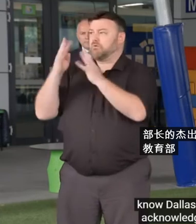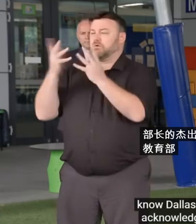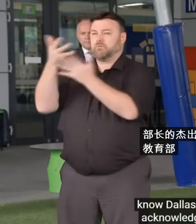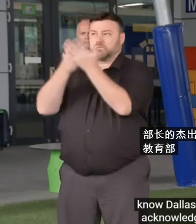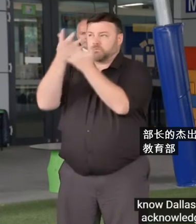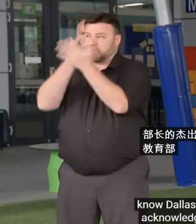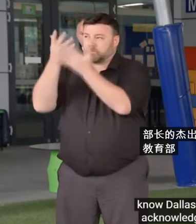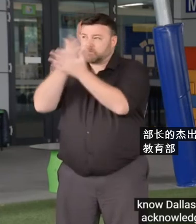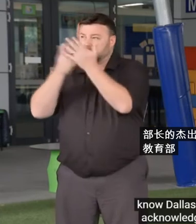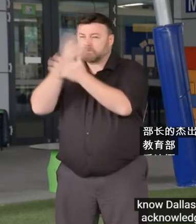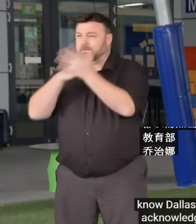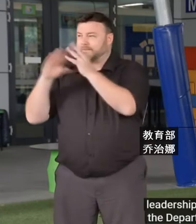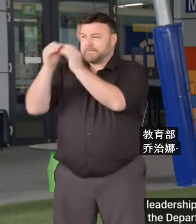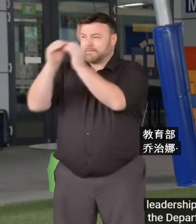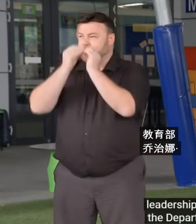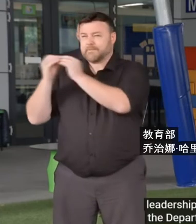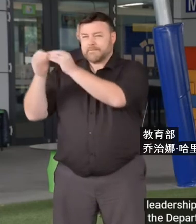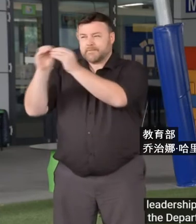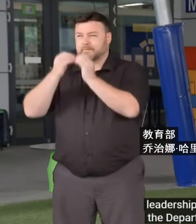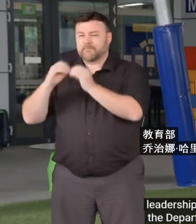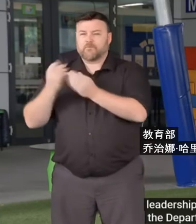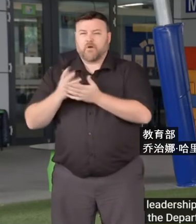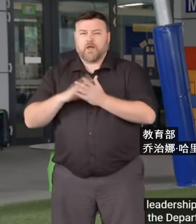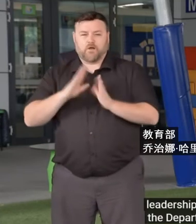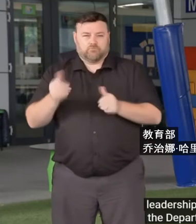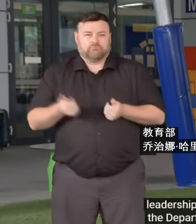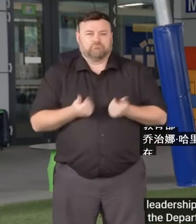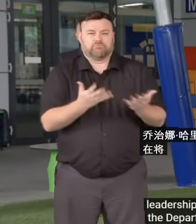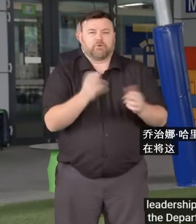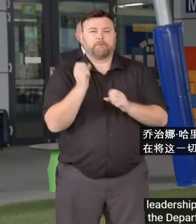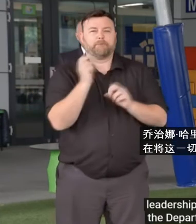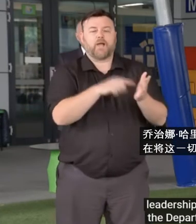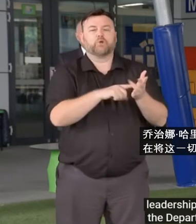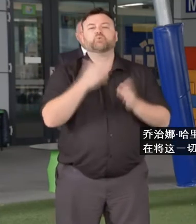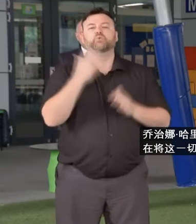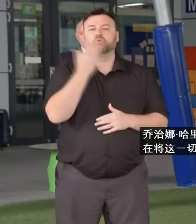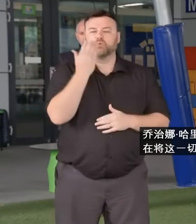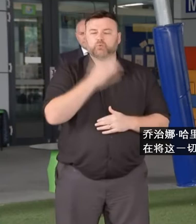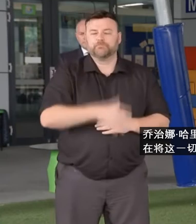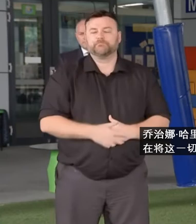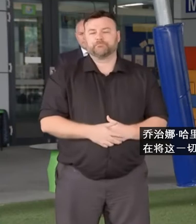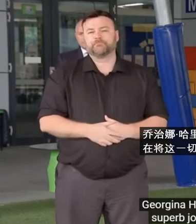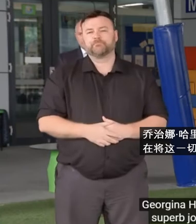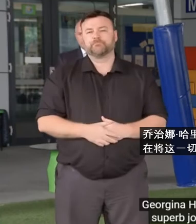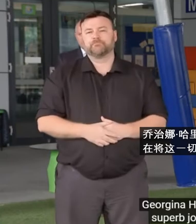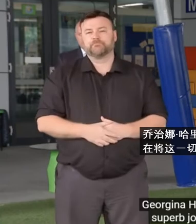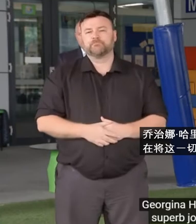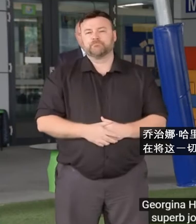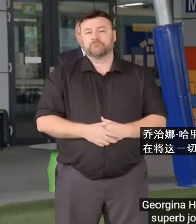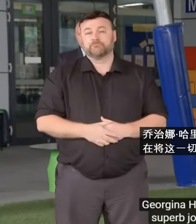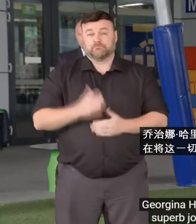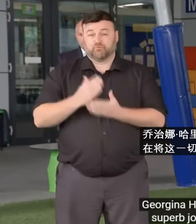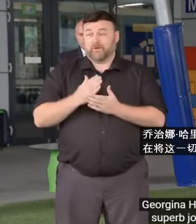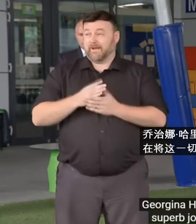Department of Education, Georgina Harrison. She's done a superb job in pulling this all together.